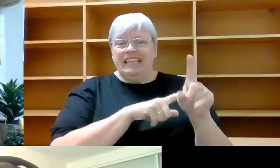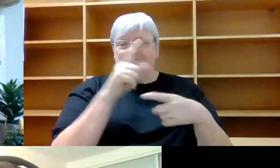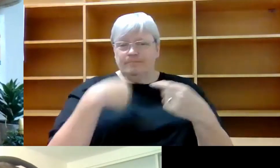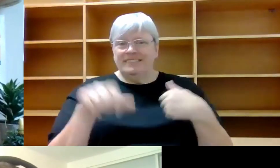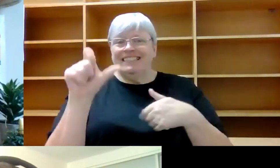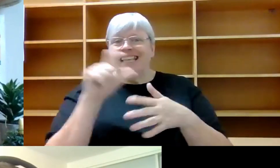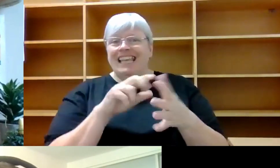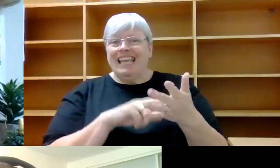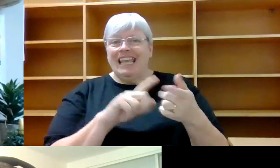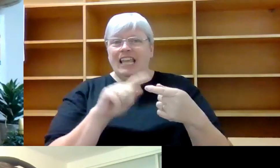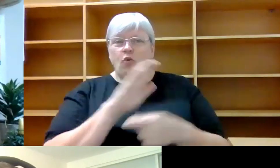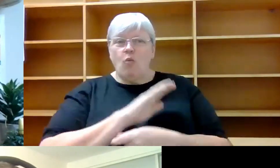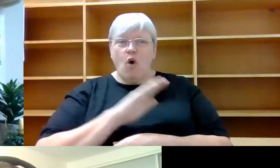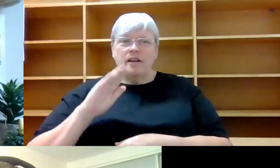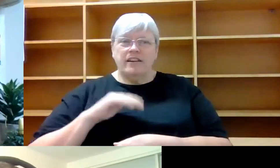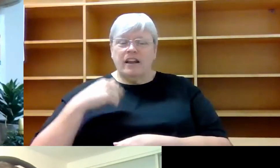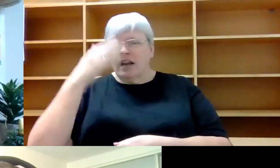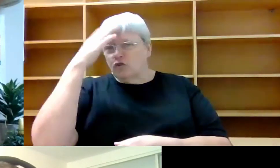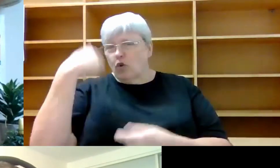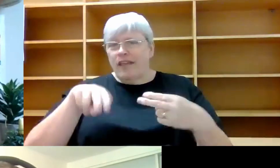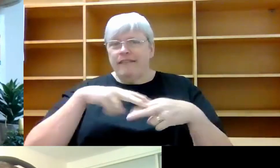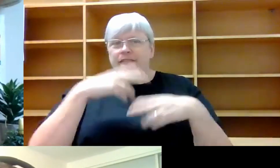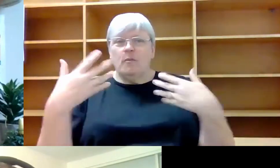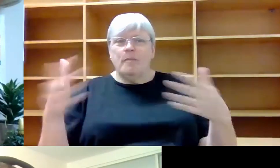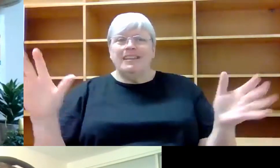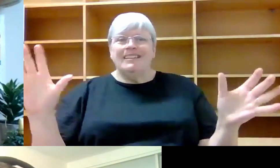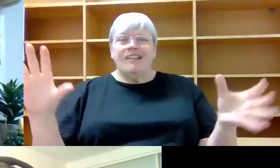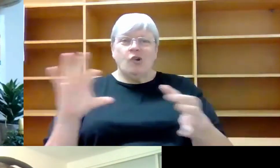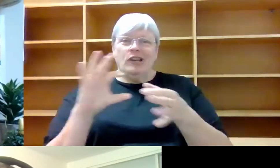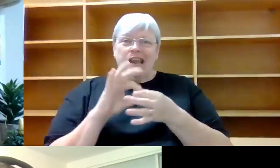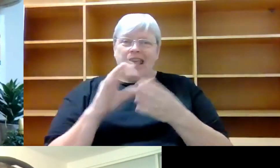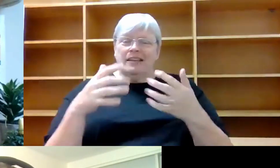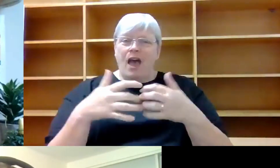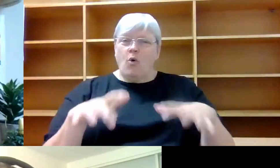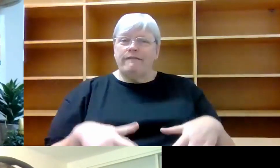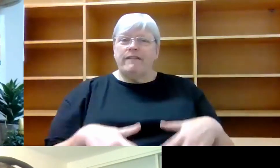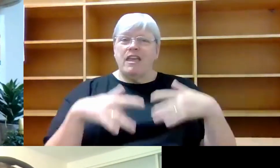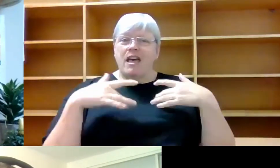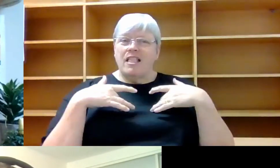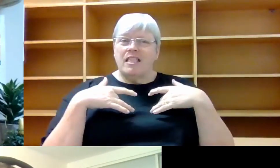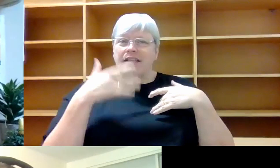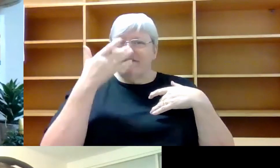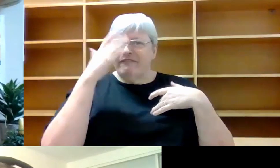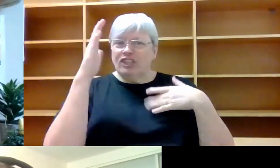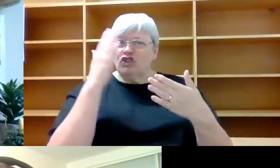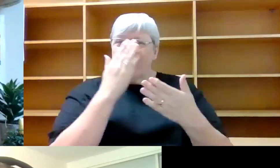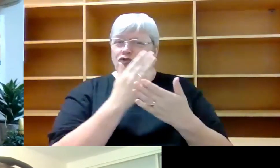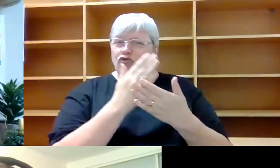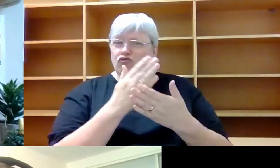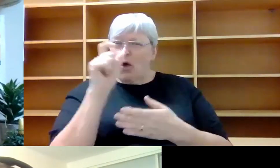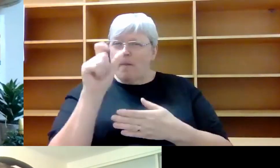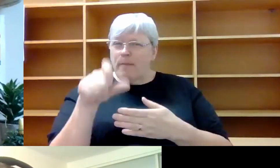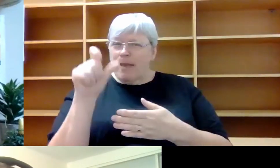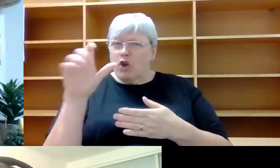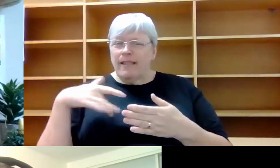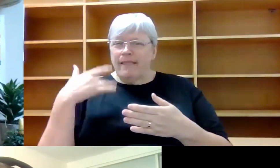I wonder, I don't know if you've made this connection, but how does it feel kind of fictionalizing real people's lives after your